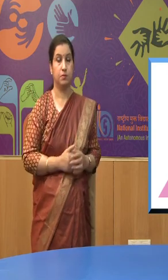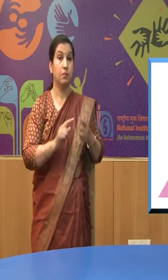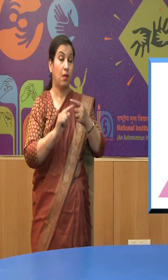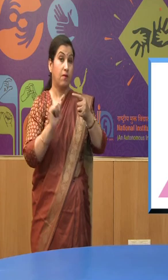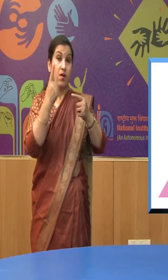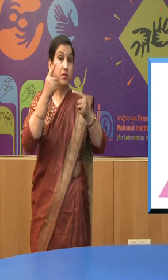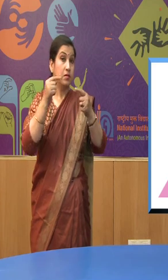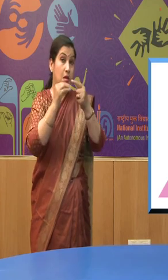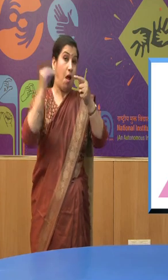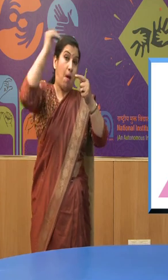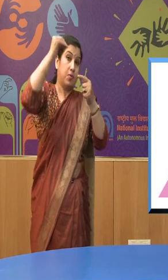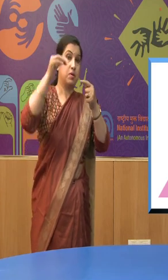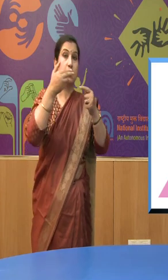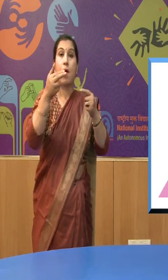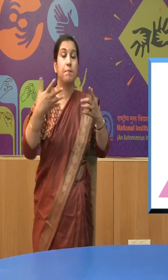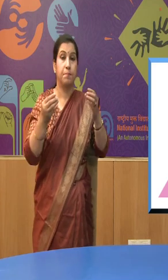The first is Brahmin,